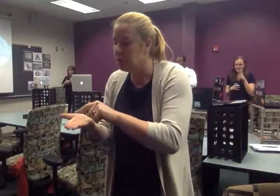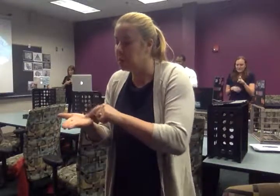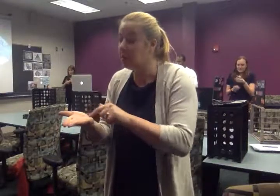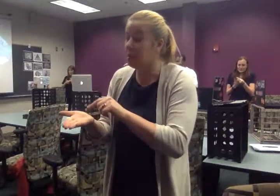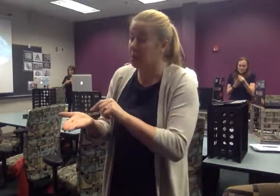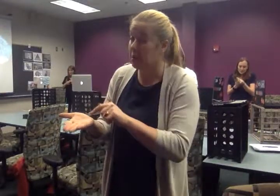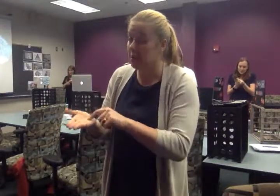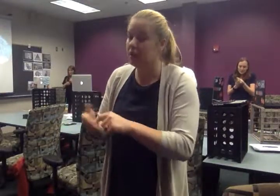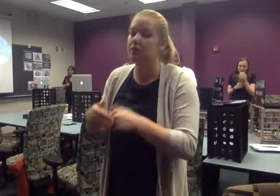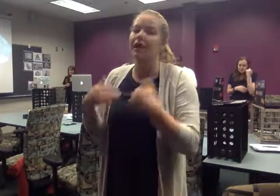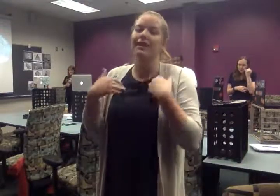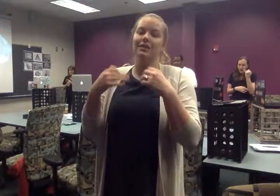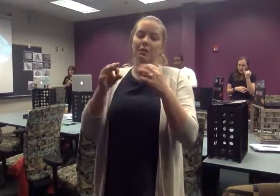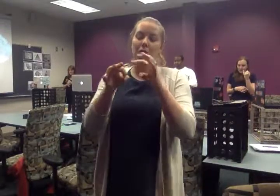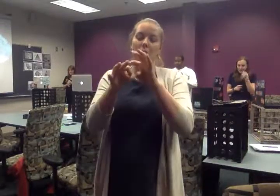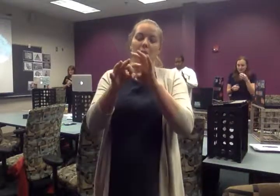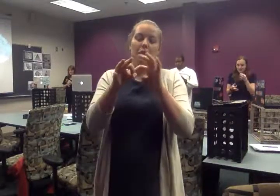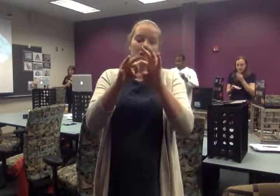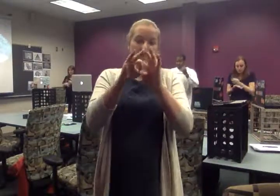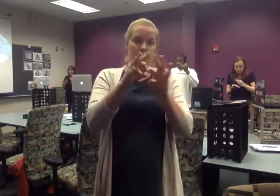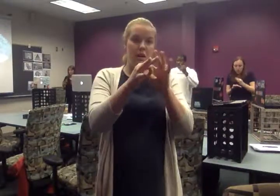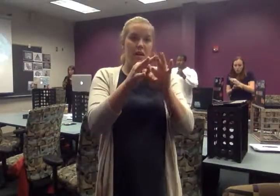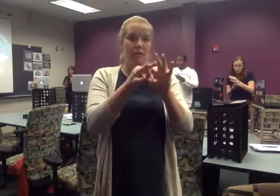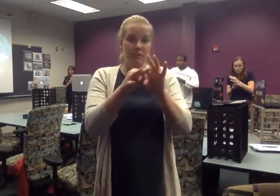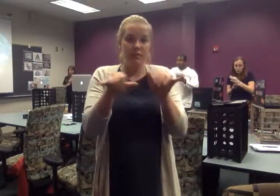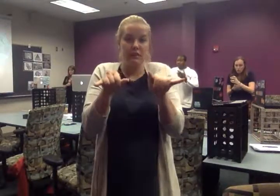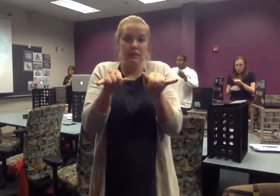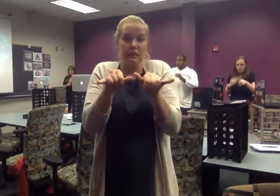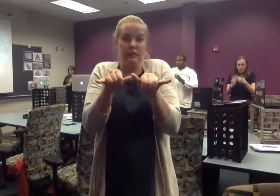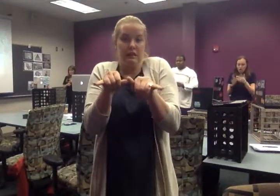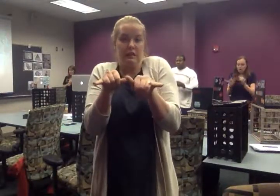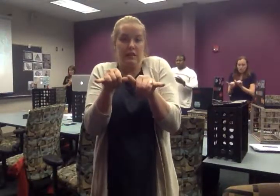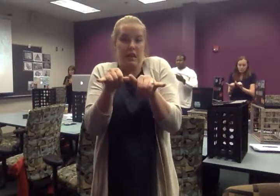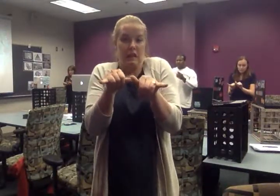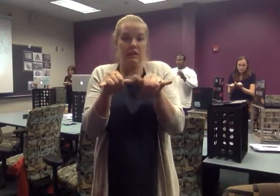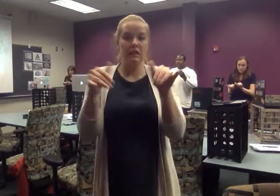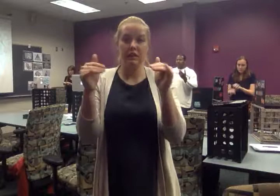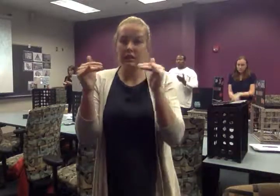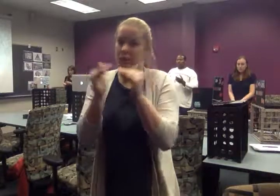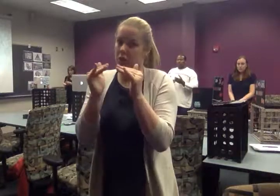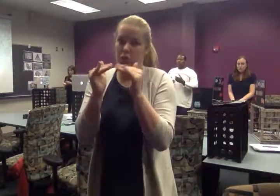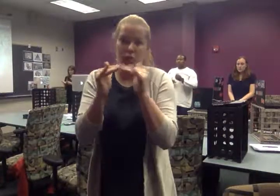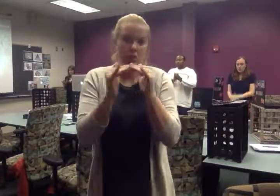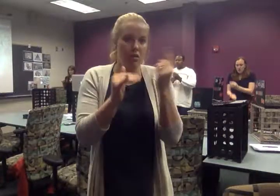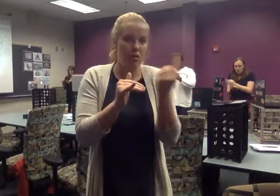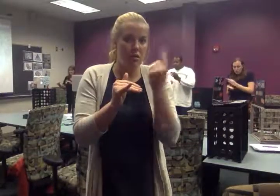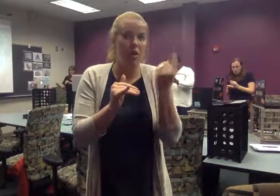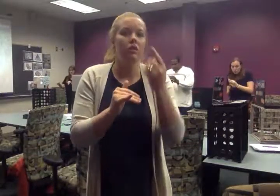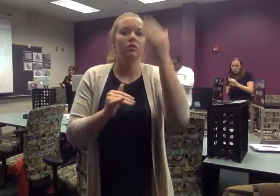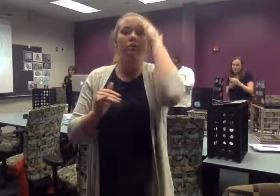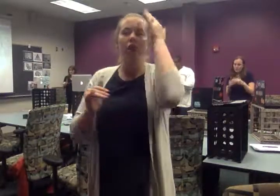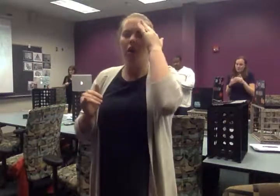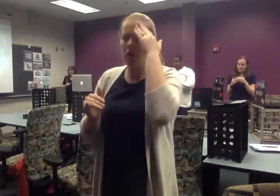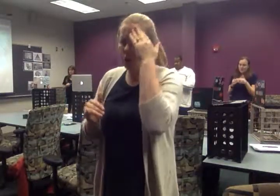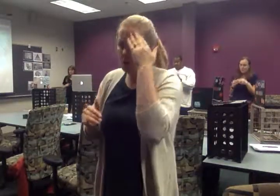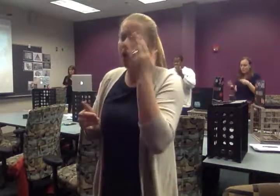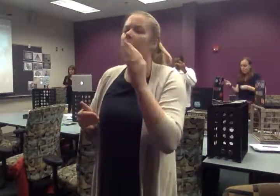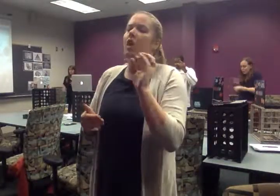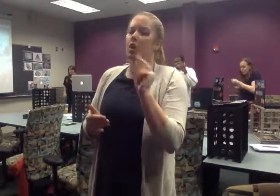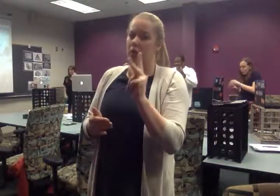making coins with a standard size and weight. Now, Smith is probably right that coins are much more convenient than bartering, right? Like, especially if the main store of